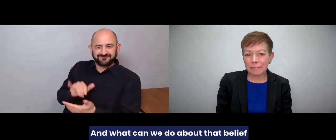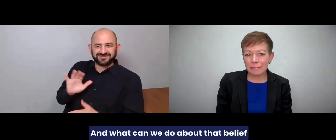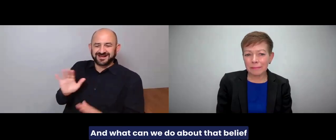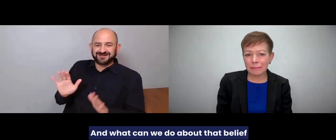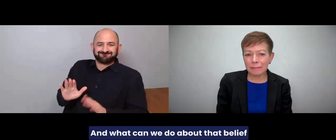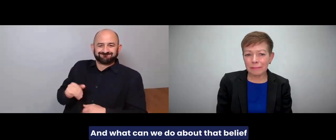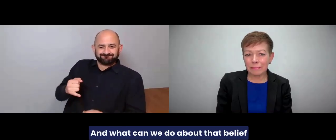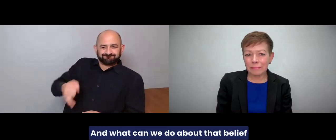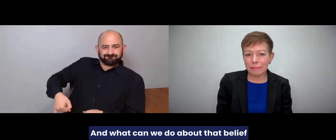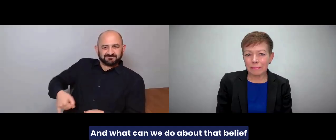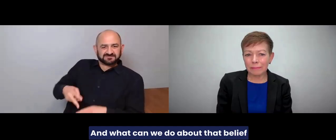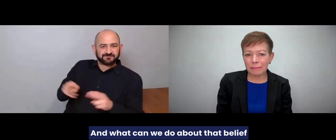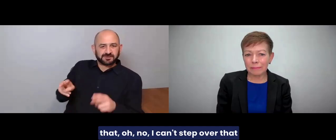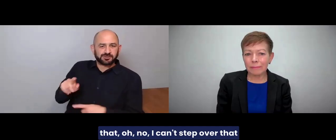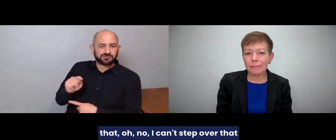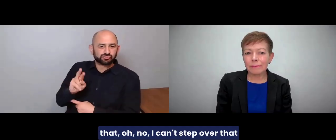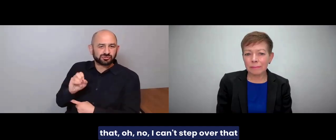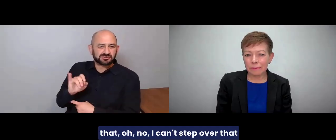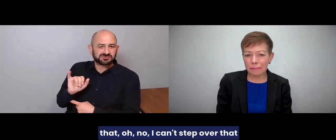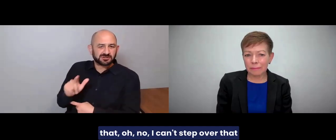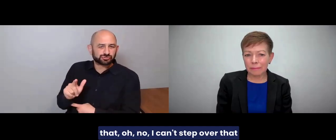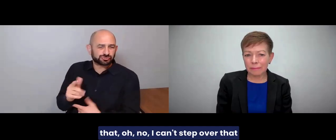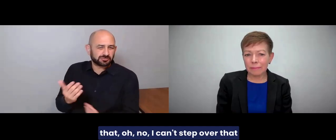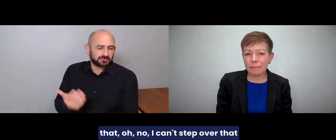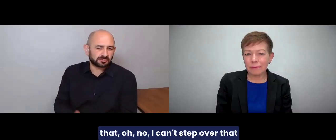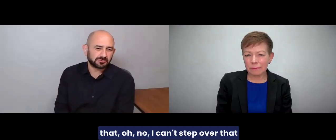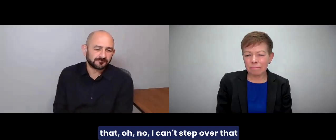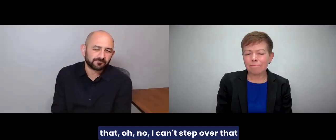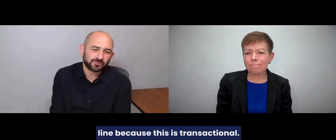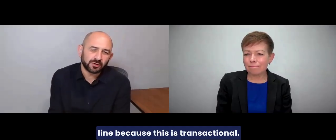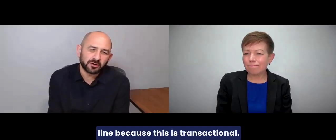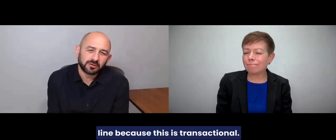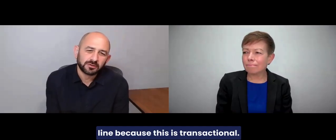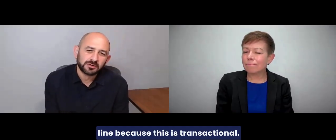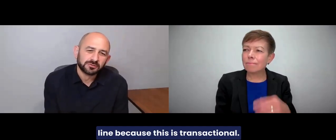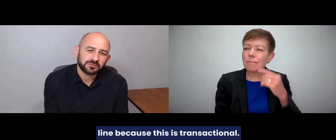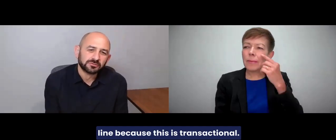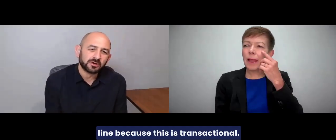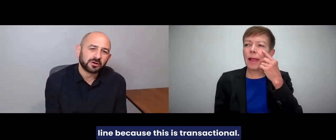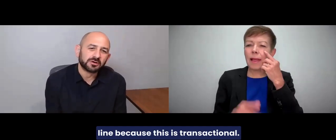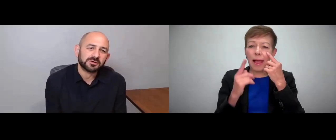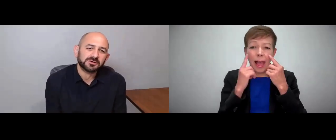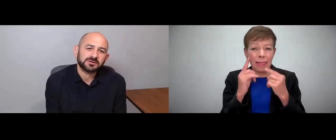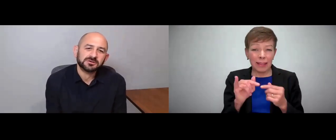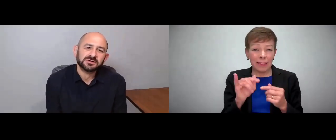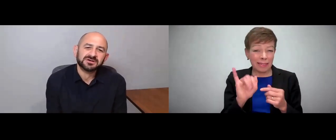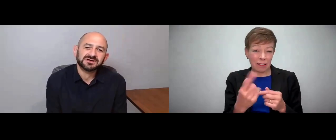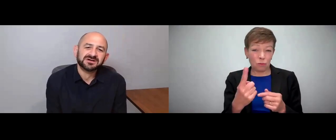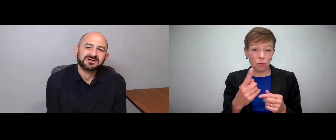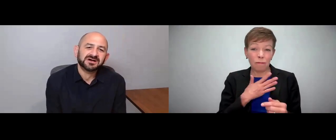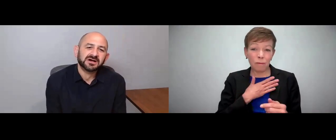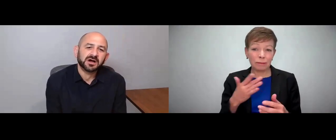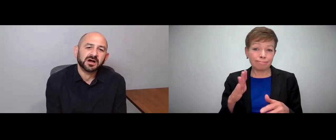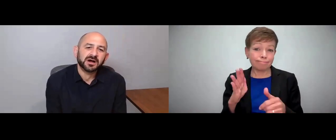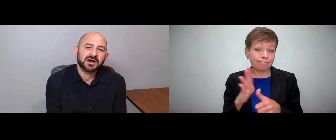And what can we do about that belief that, oh, no, I can't step over that line because this is transactional?